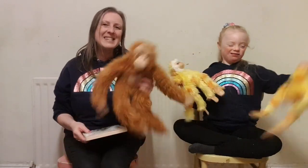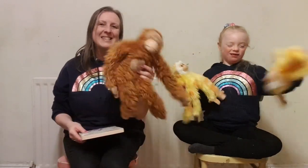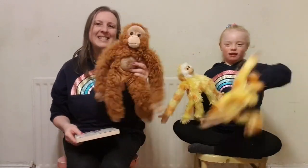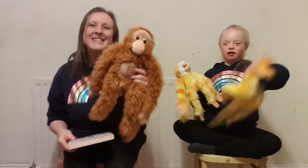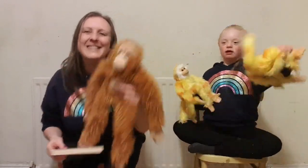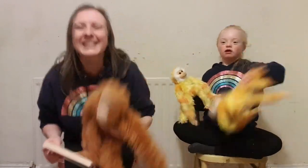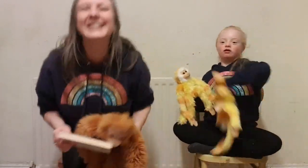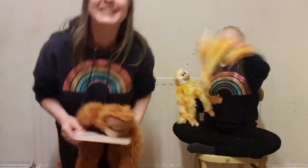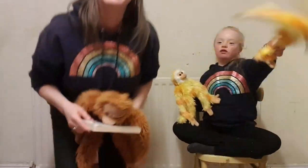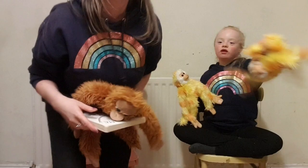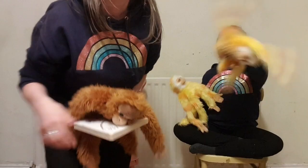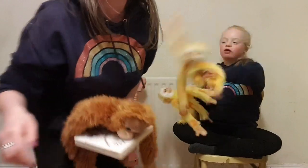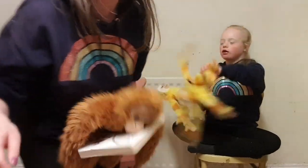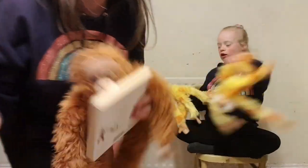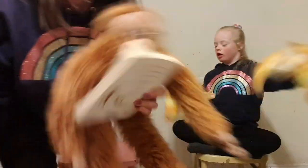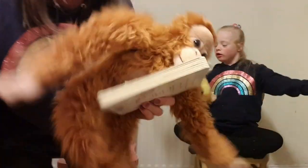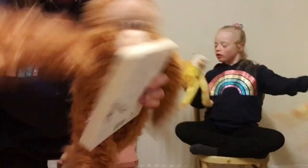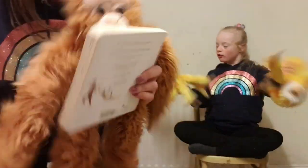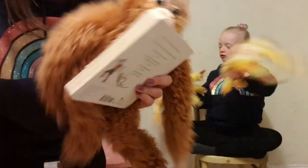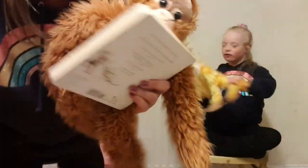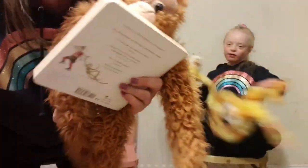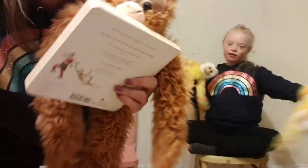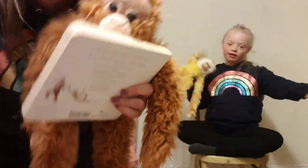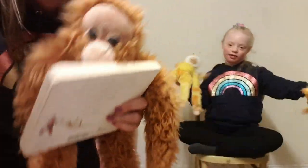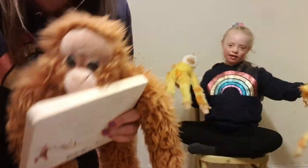See you soon. Soon. See you soon.